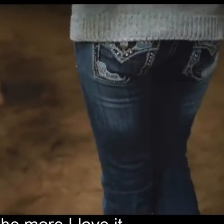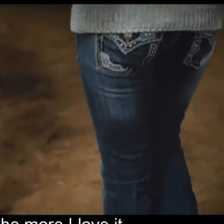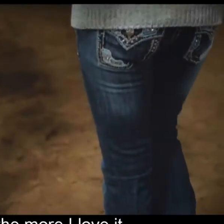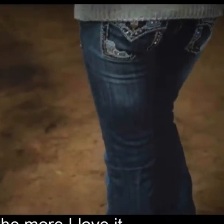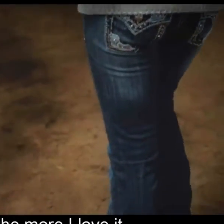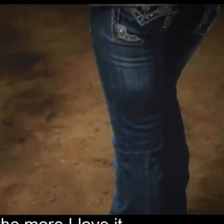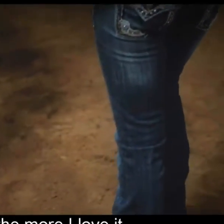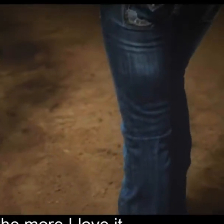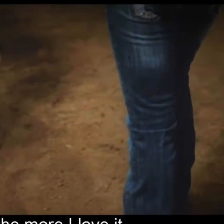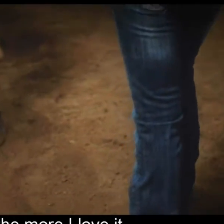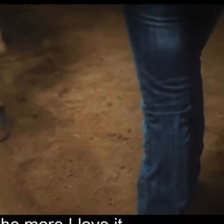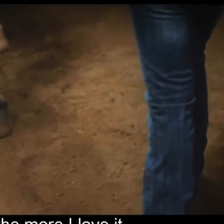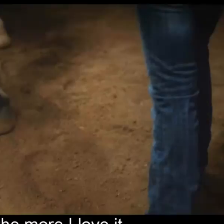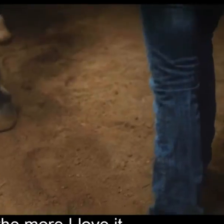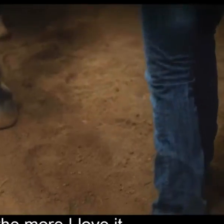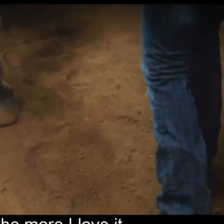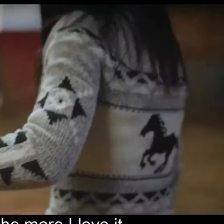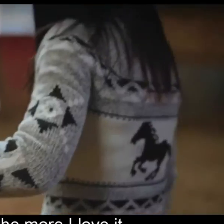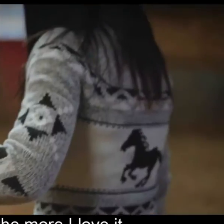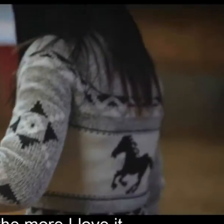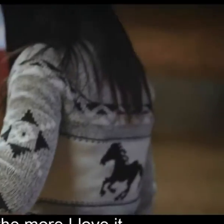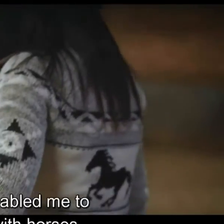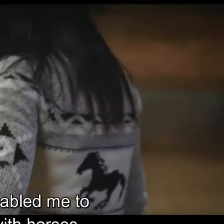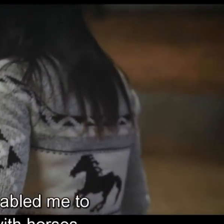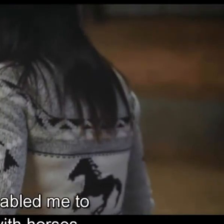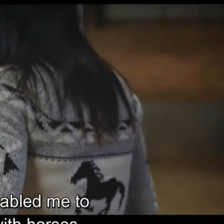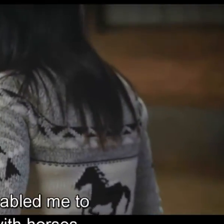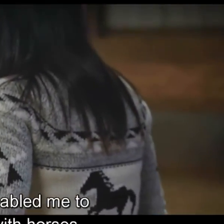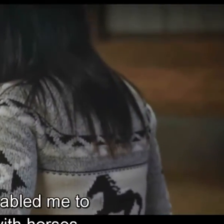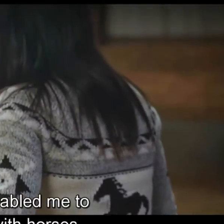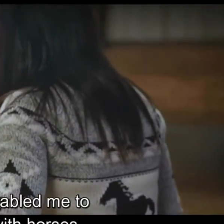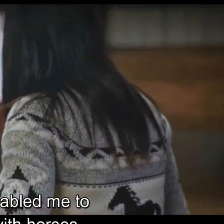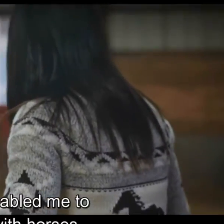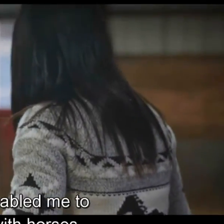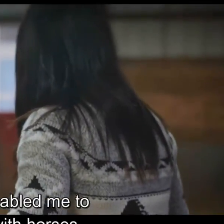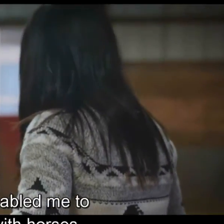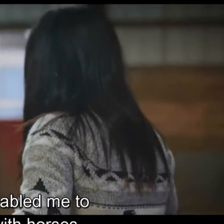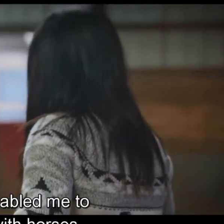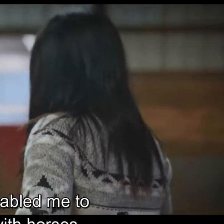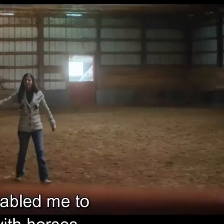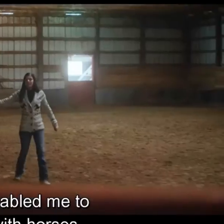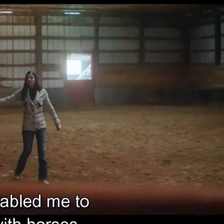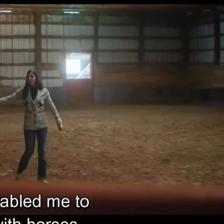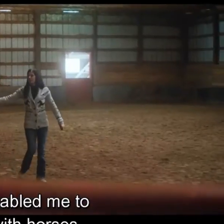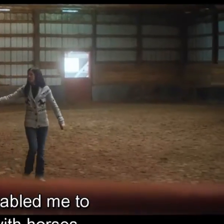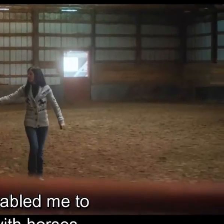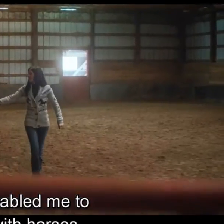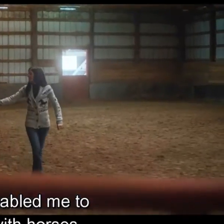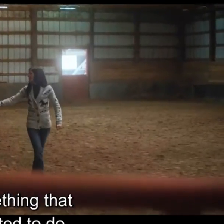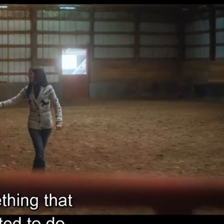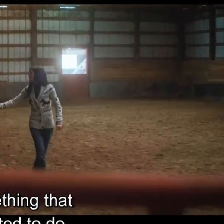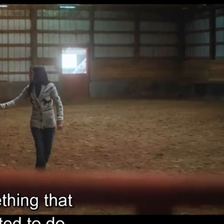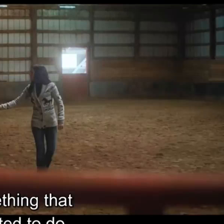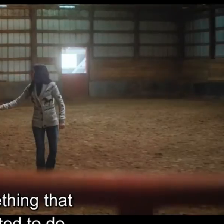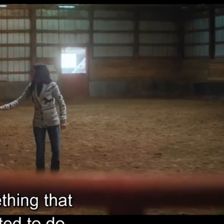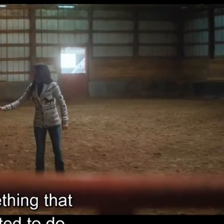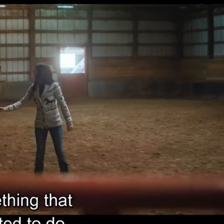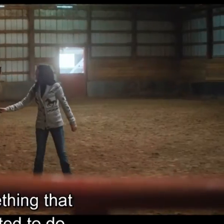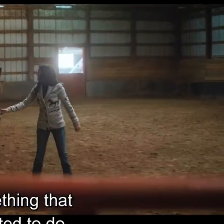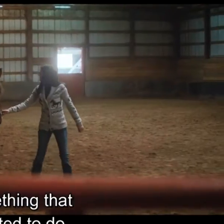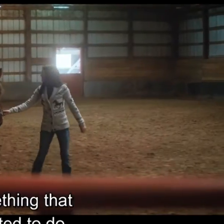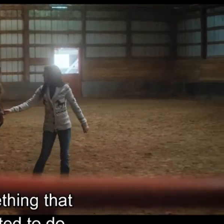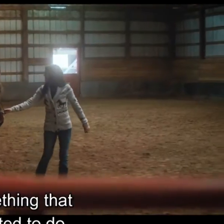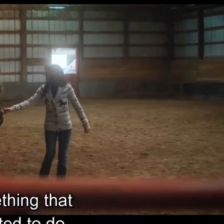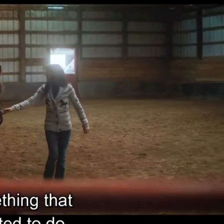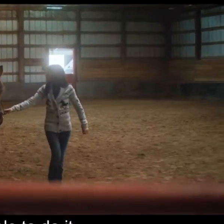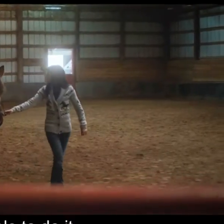more I do it, the more I love it. My education enabled me to have a career with horses. It was something that I always